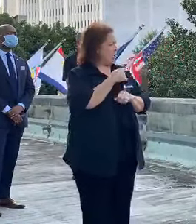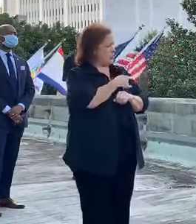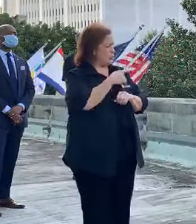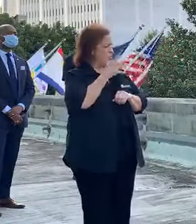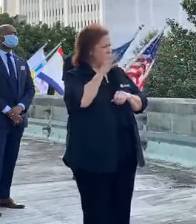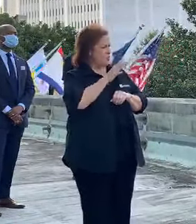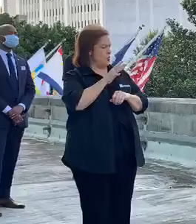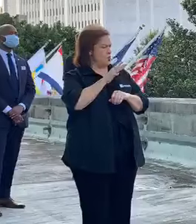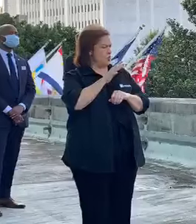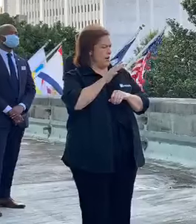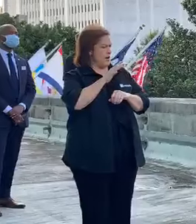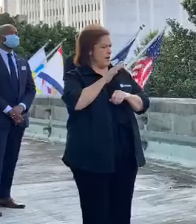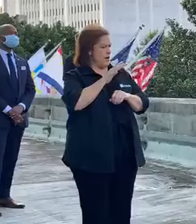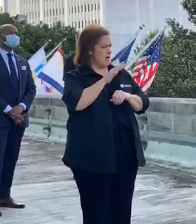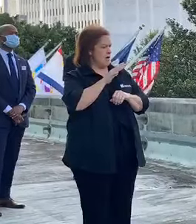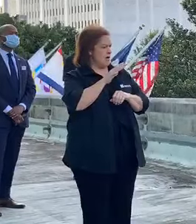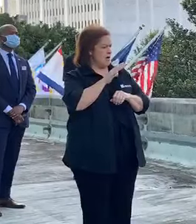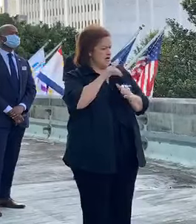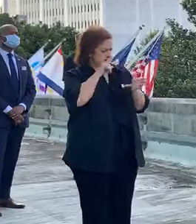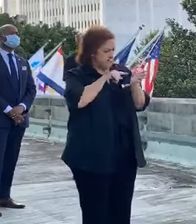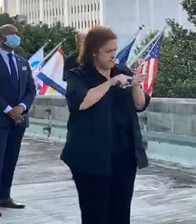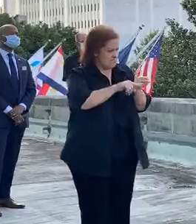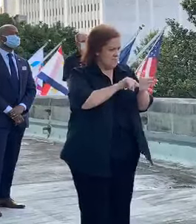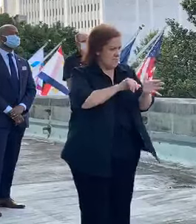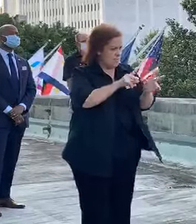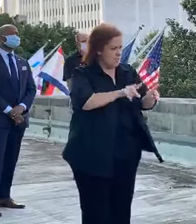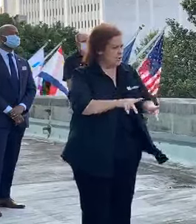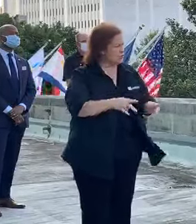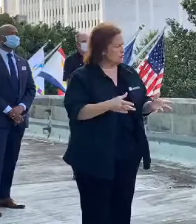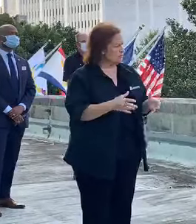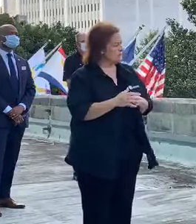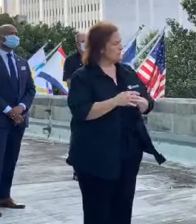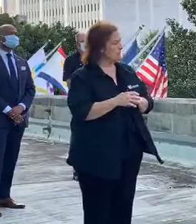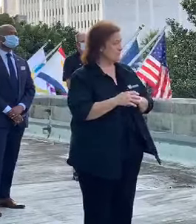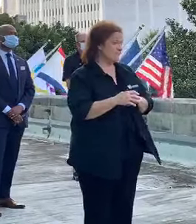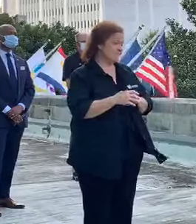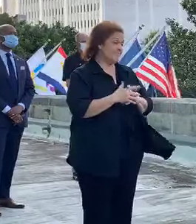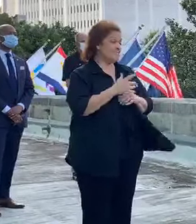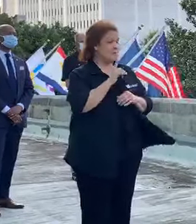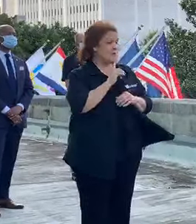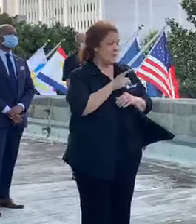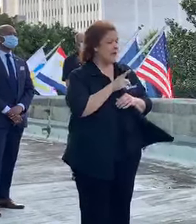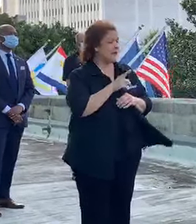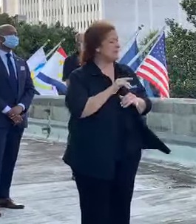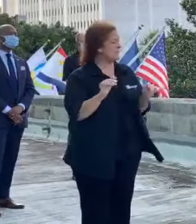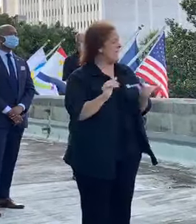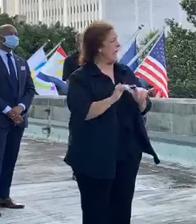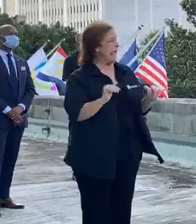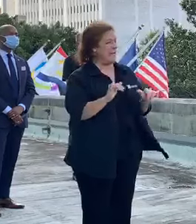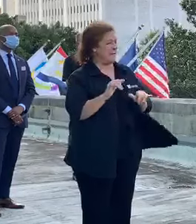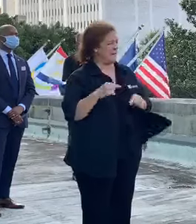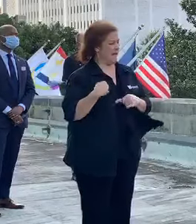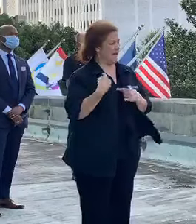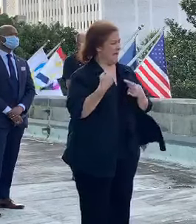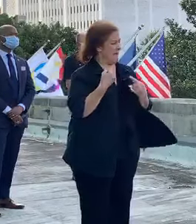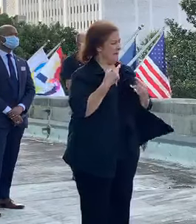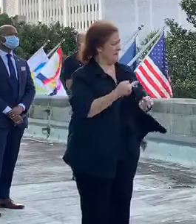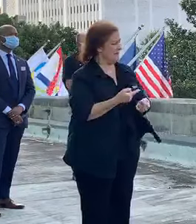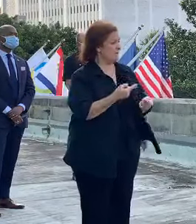someone's, strict quarantine methods? Well, it's going to be just what we've been doing.